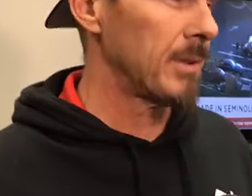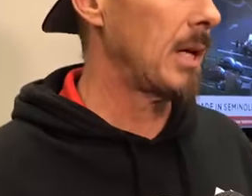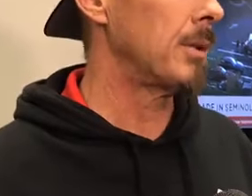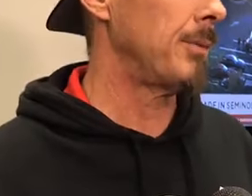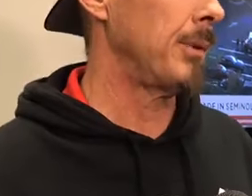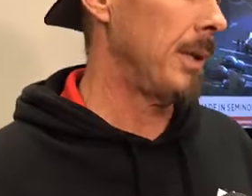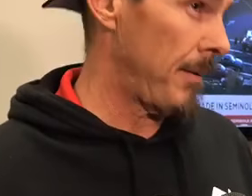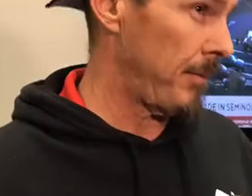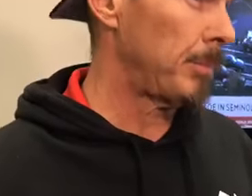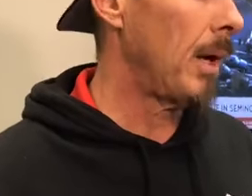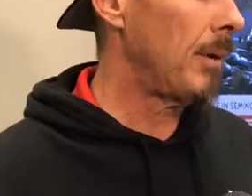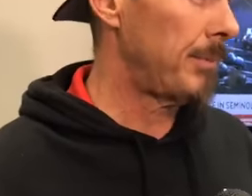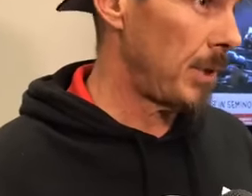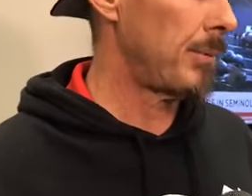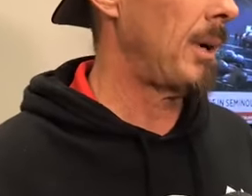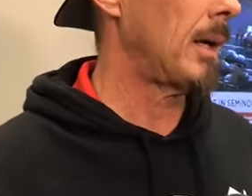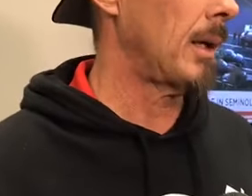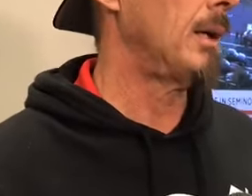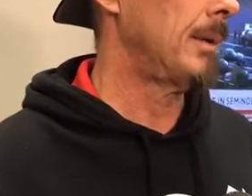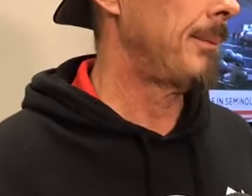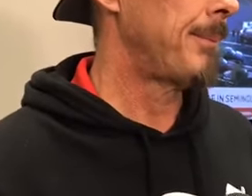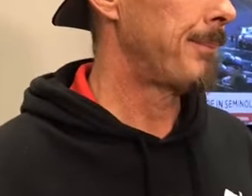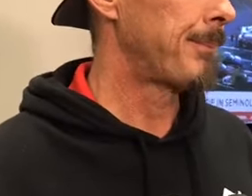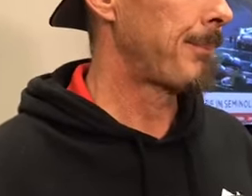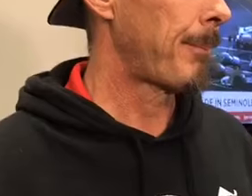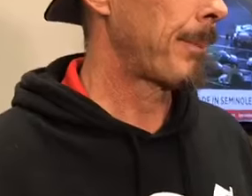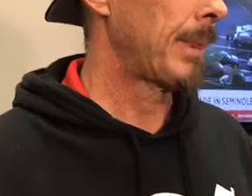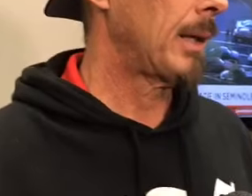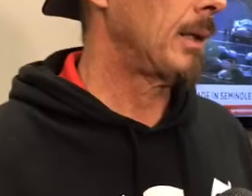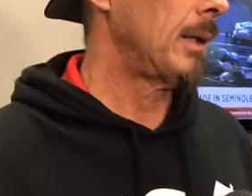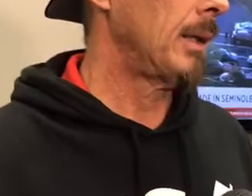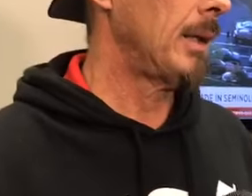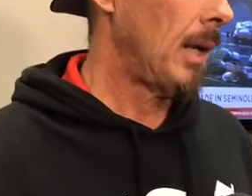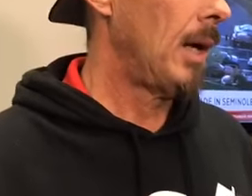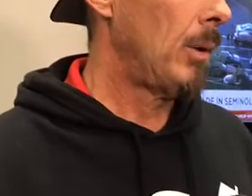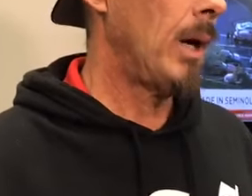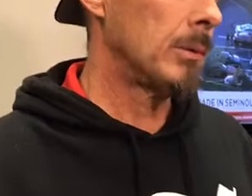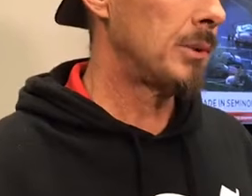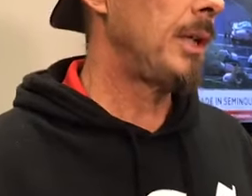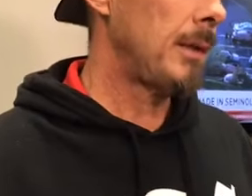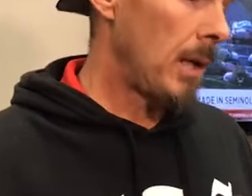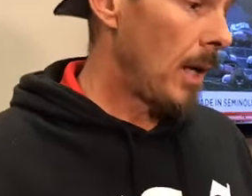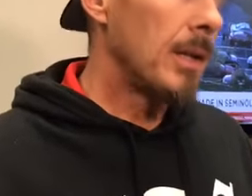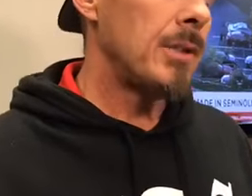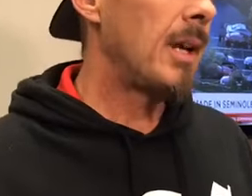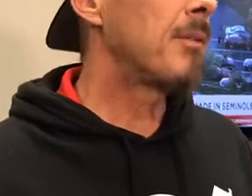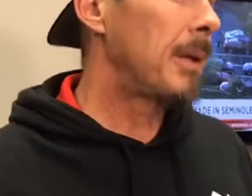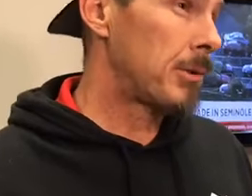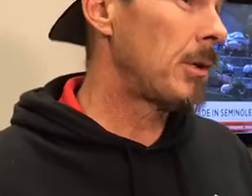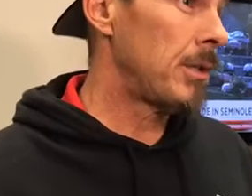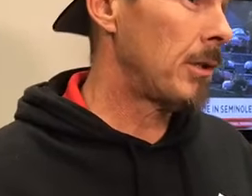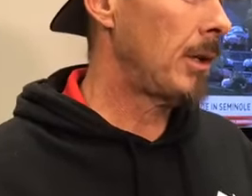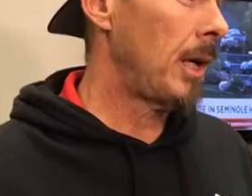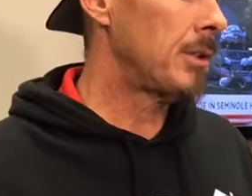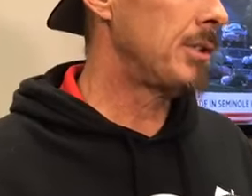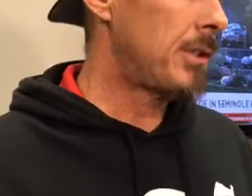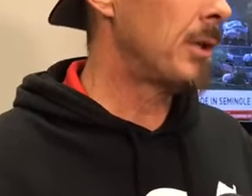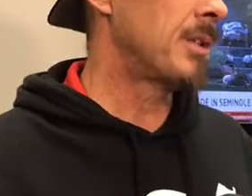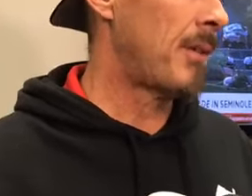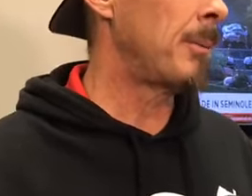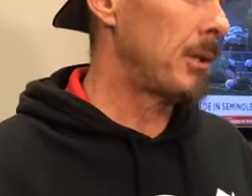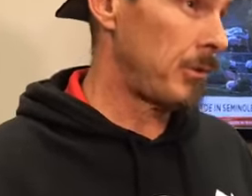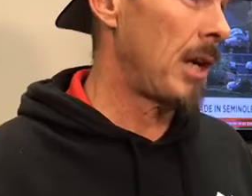to have a scholarship for the deaf just for Monica. You can speak for her and get her justice now. Well, she never met a stranger. She